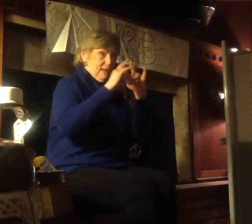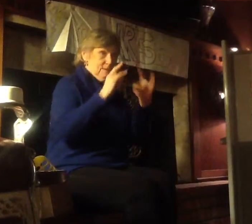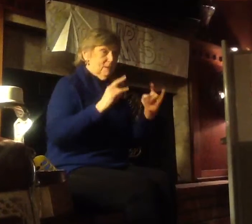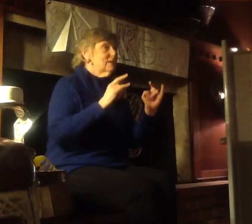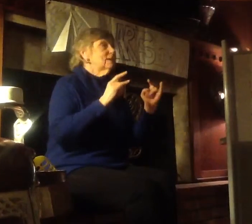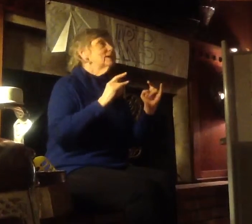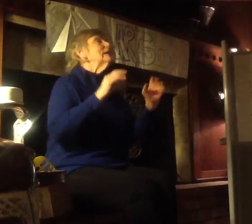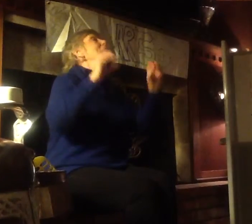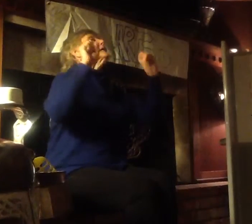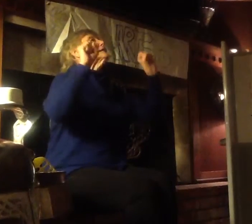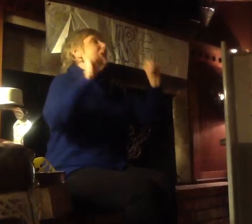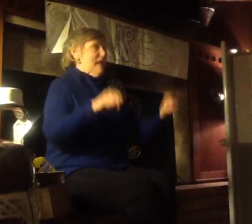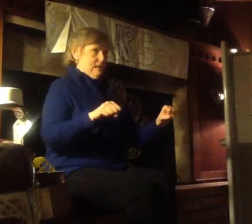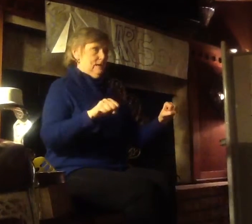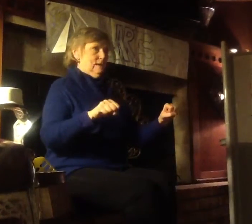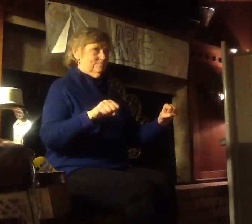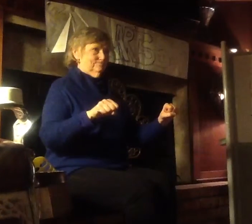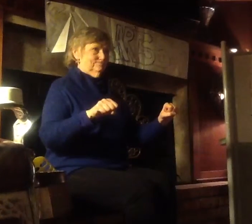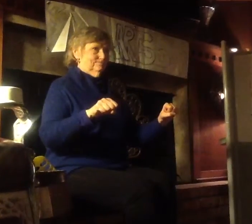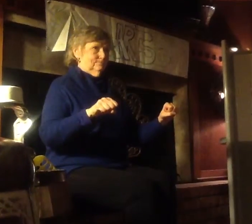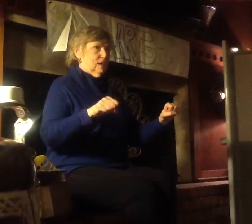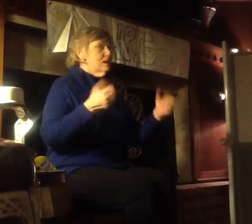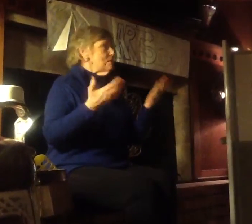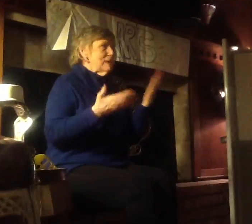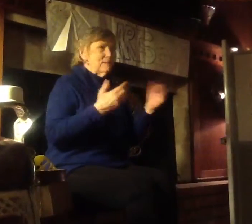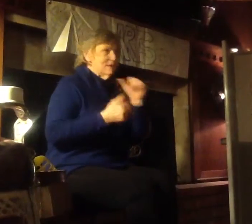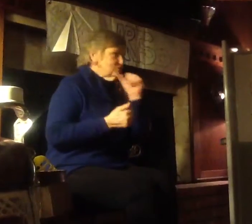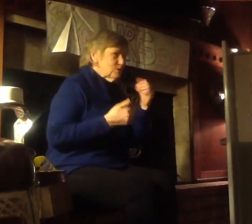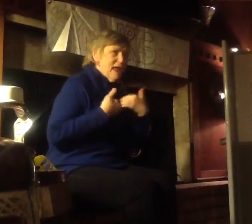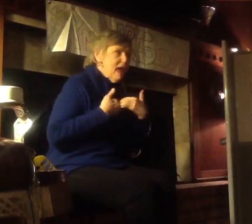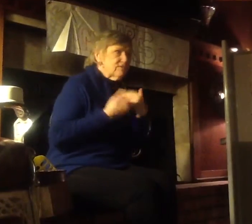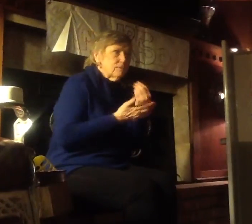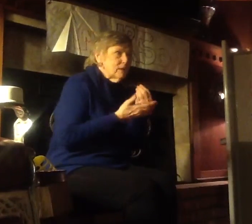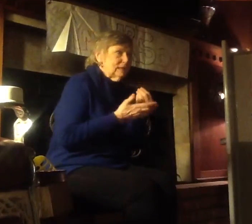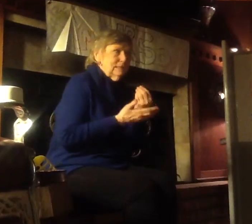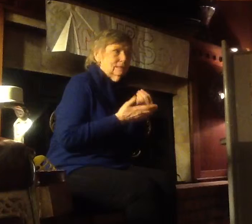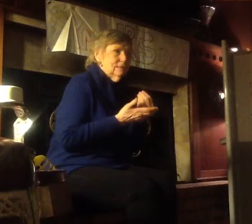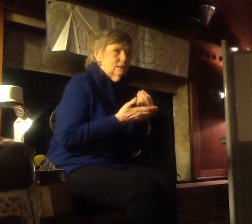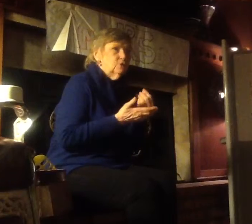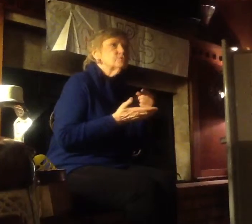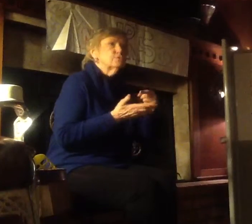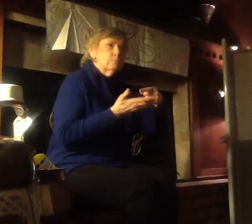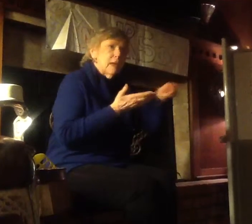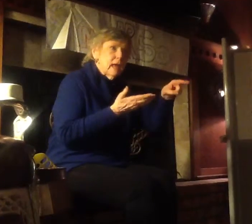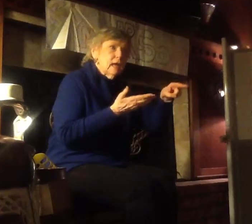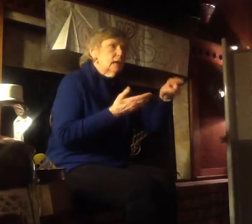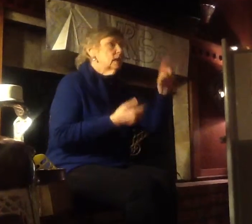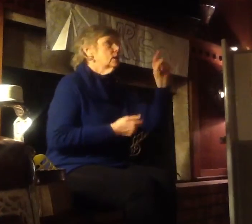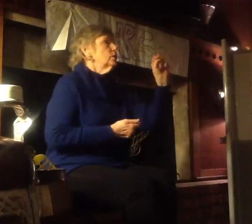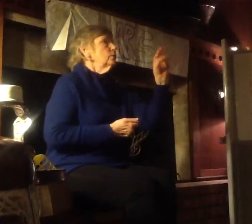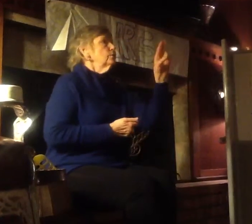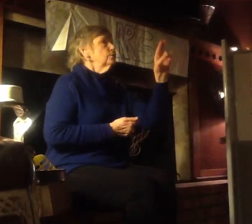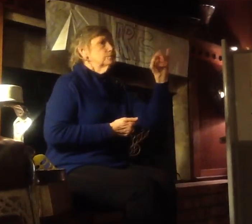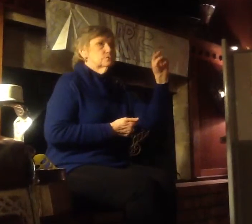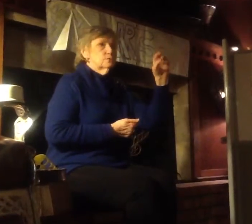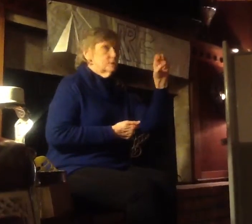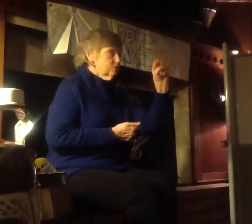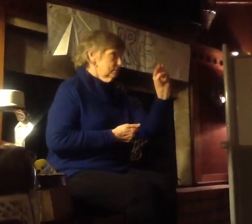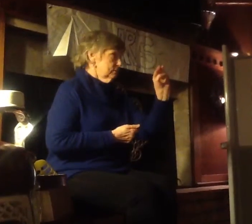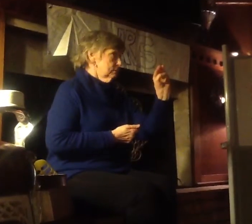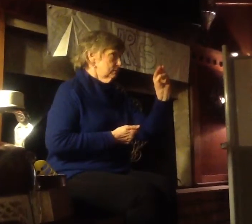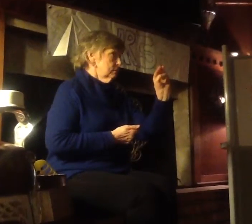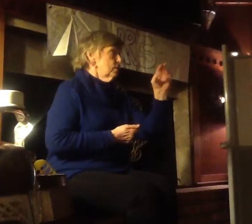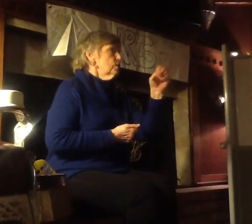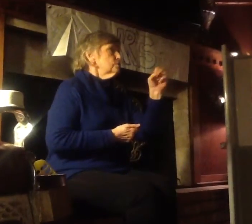to camp can. Maybe don't have the money to pay